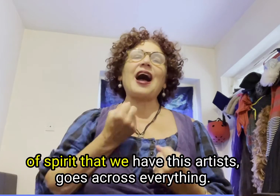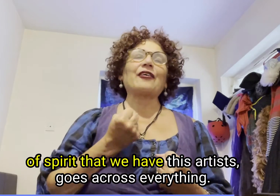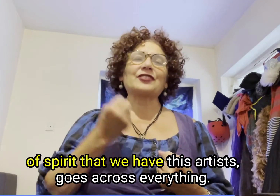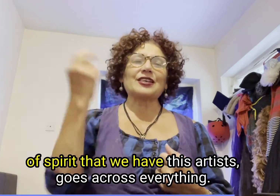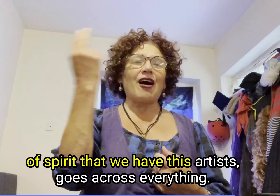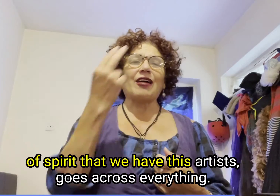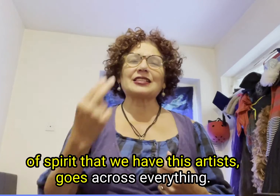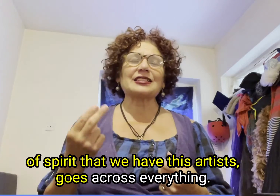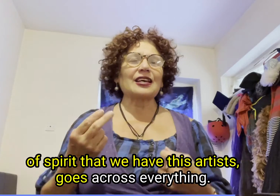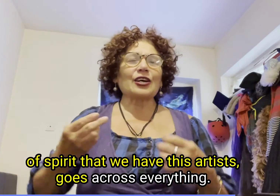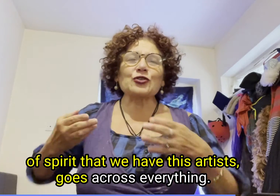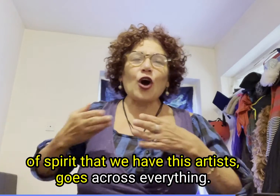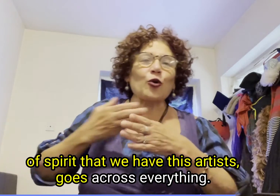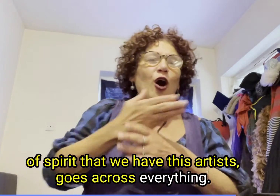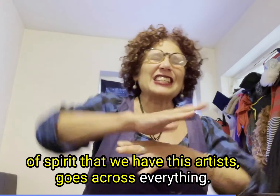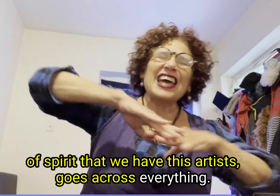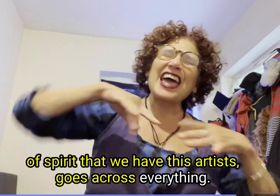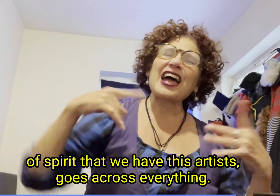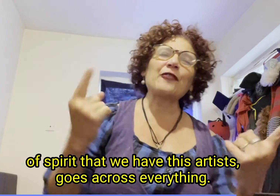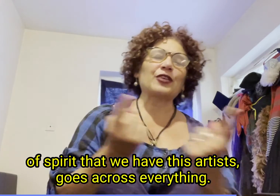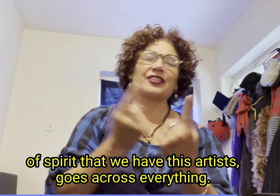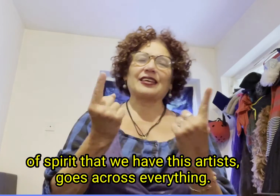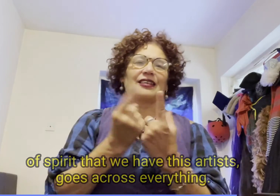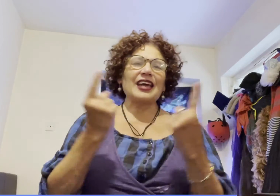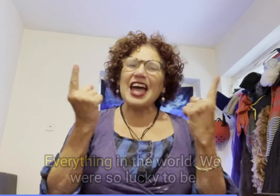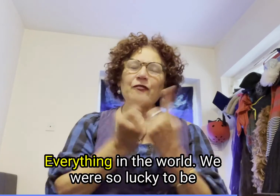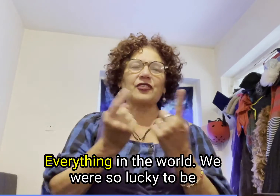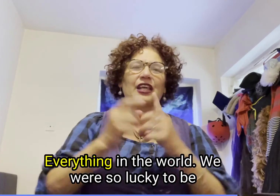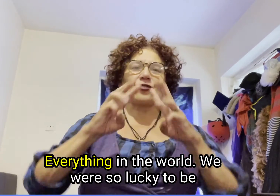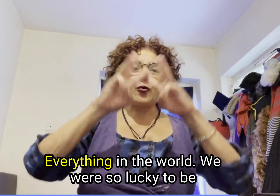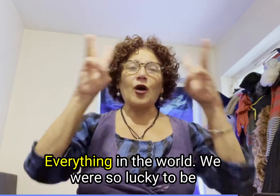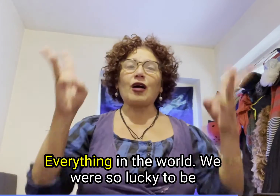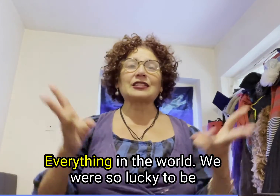have as artists goes across everything in the world. And